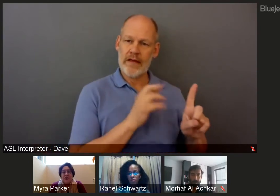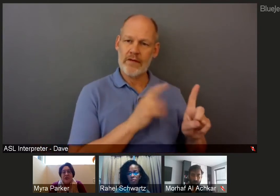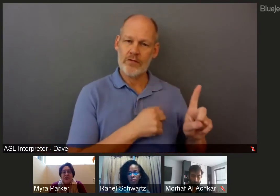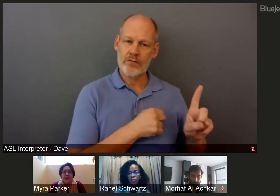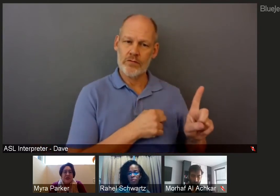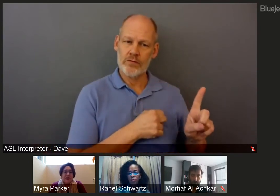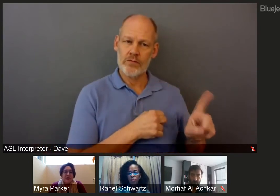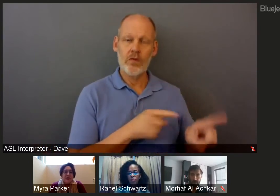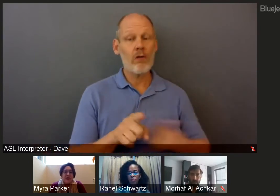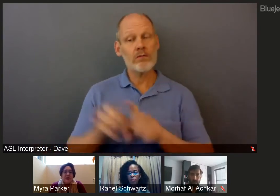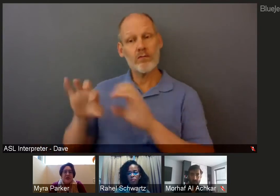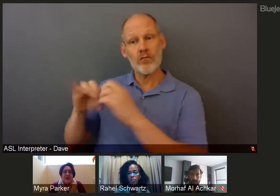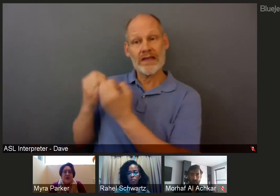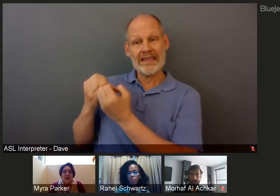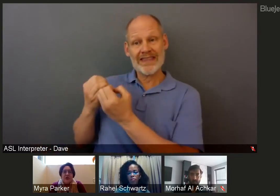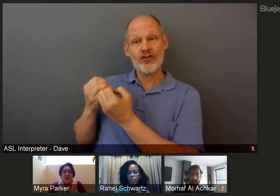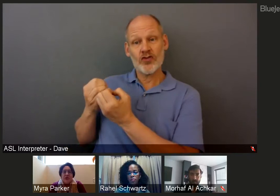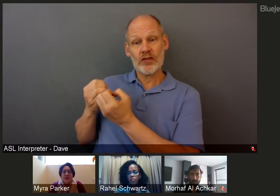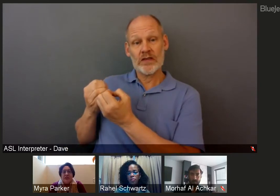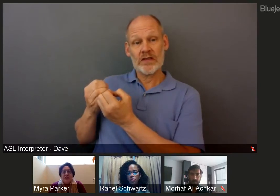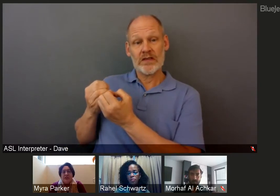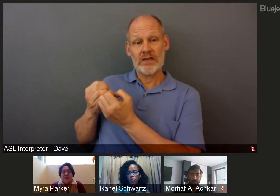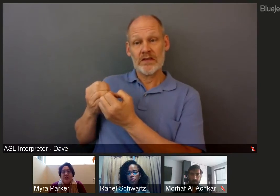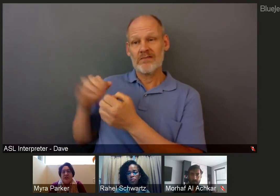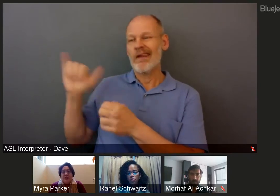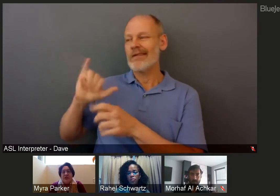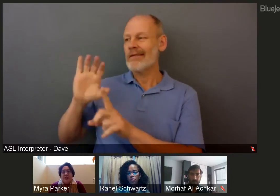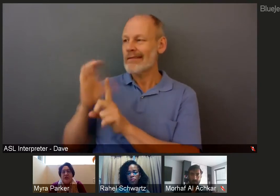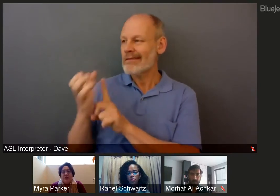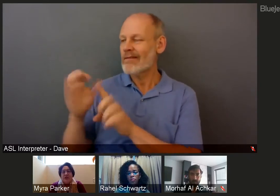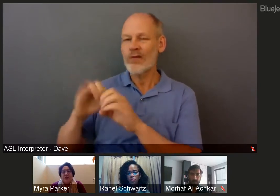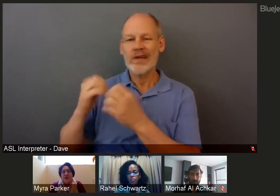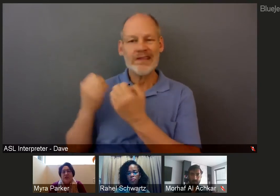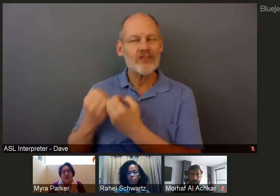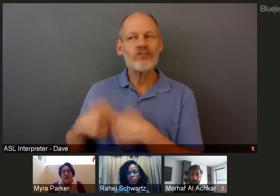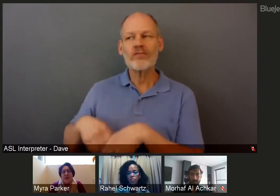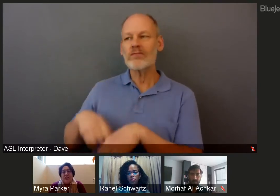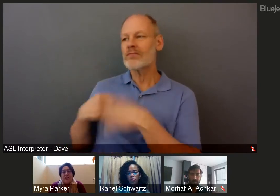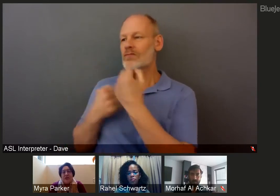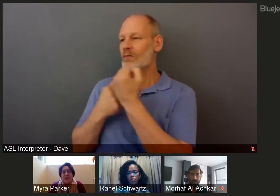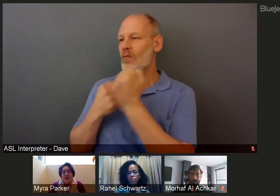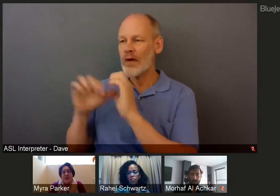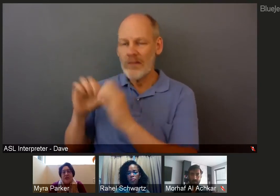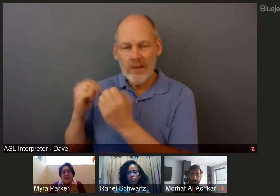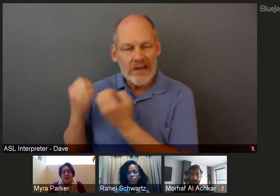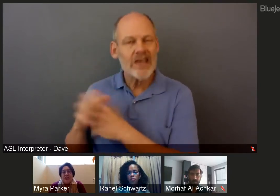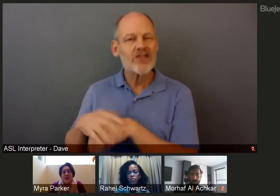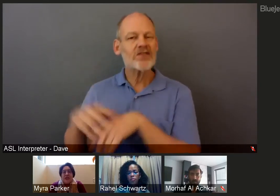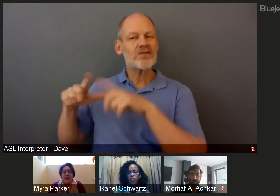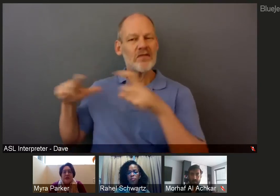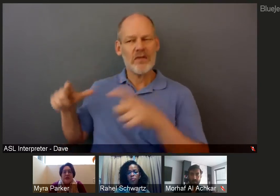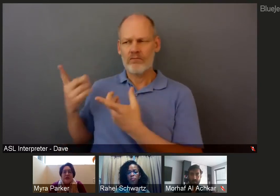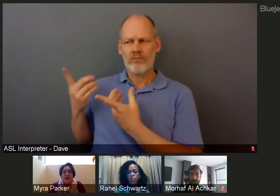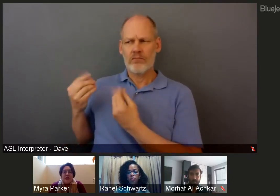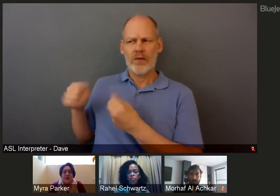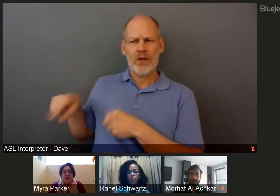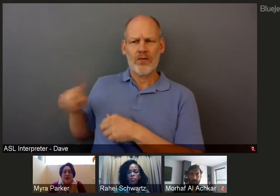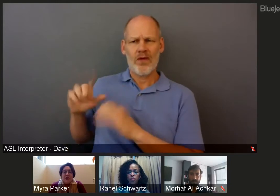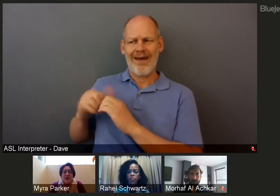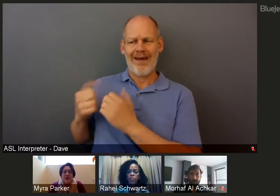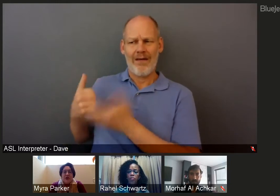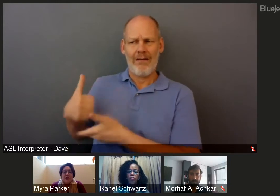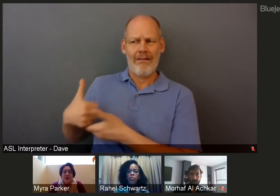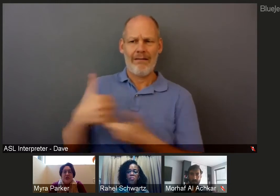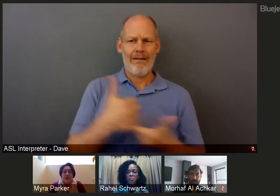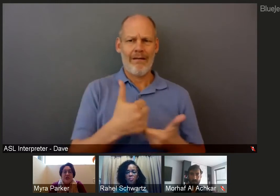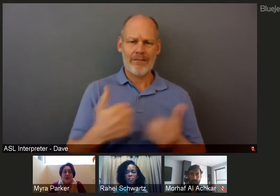for organizations, our cultural organizations and other supporting institutions in our communities to focus